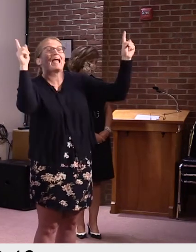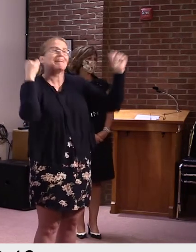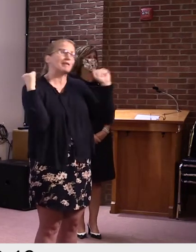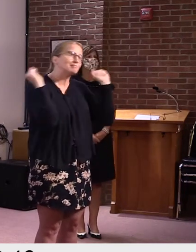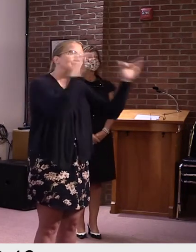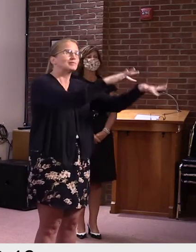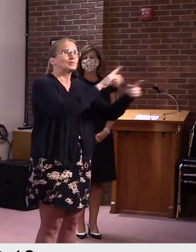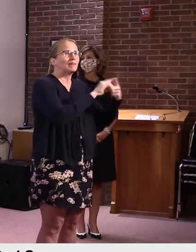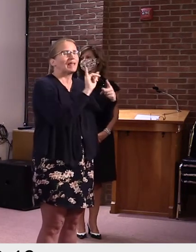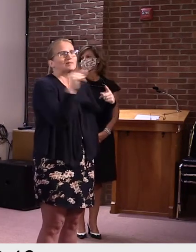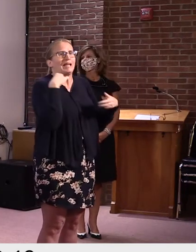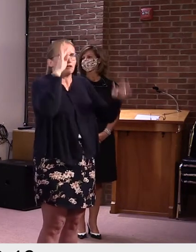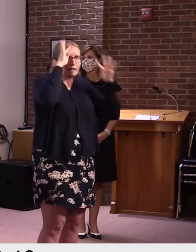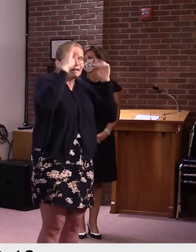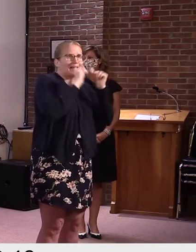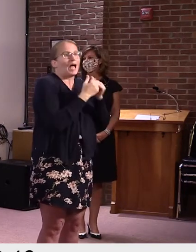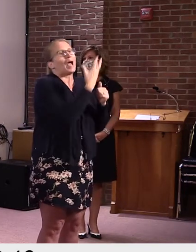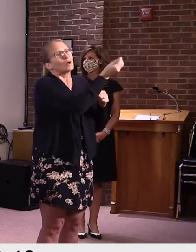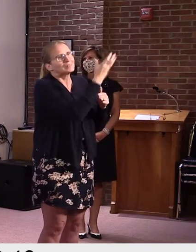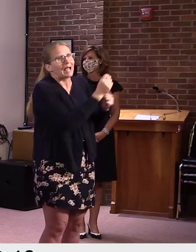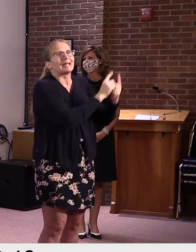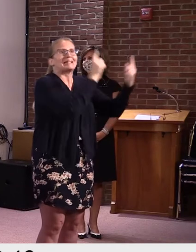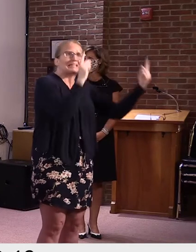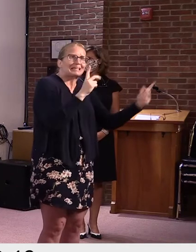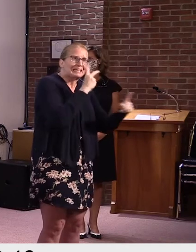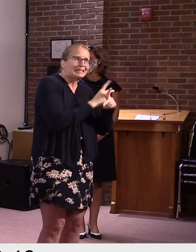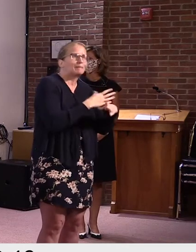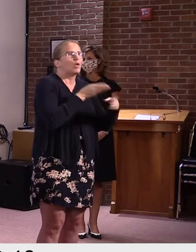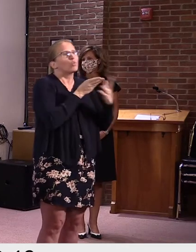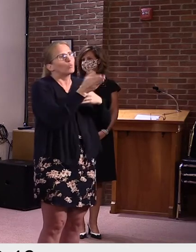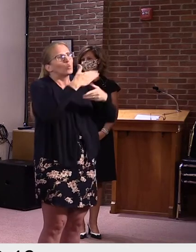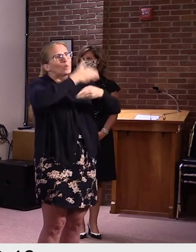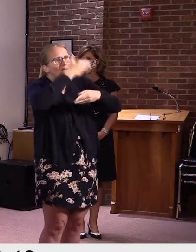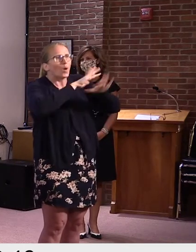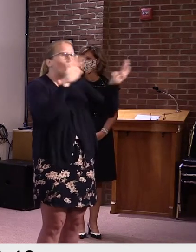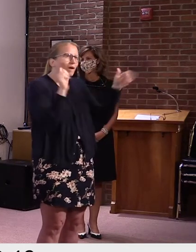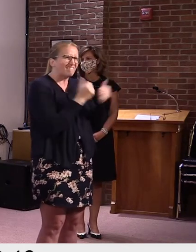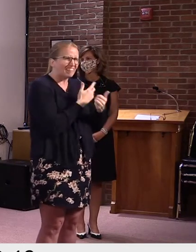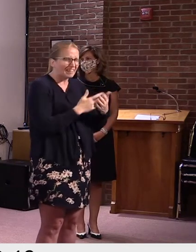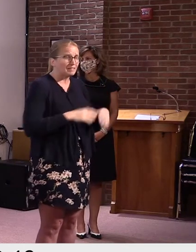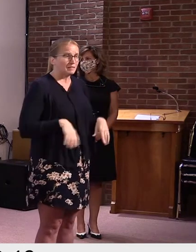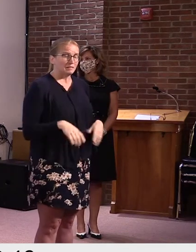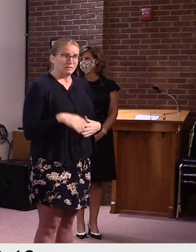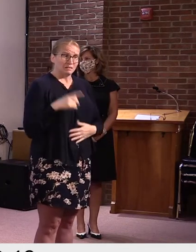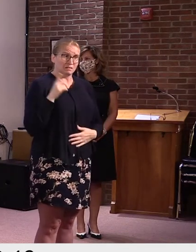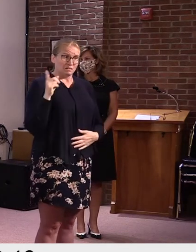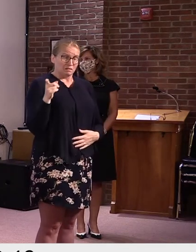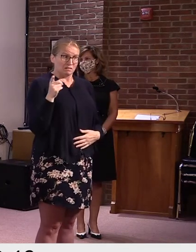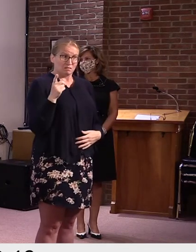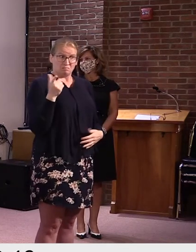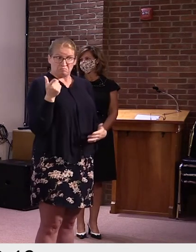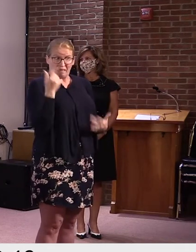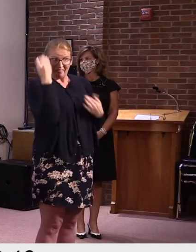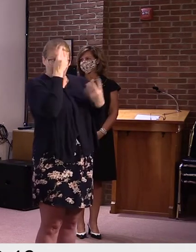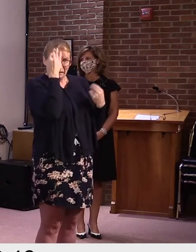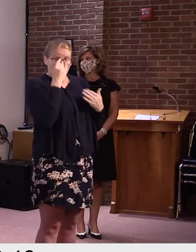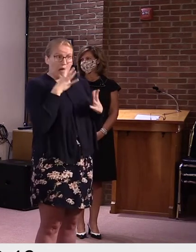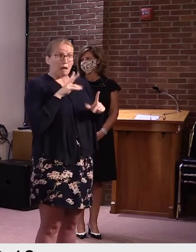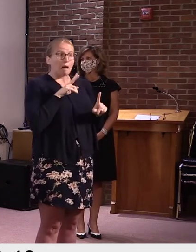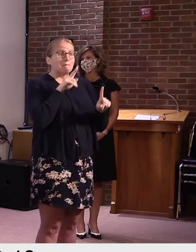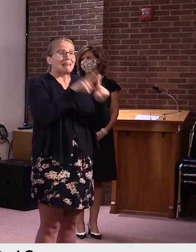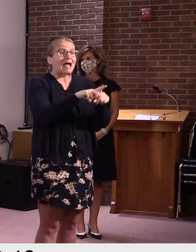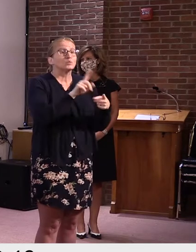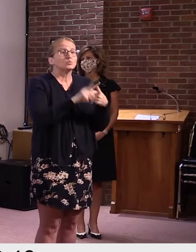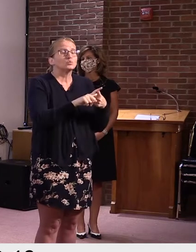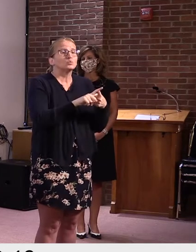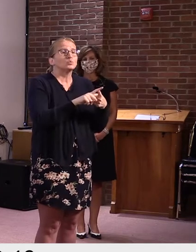visiting through windows and things like that. How has the administration been discussing that solution for maybe patients who are bedridden or